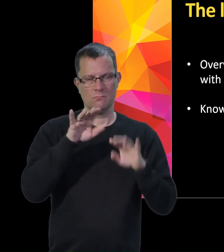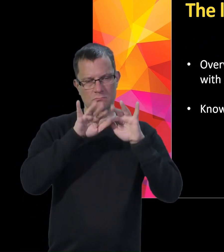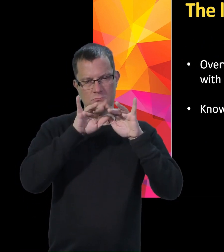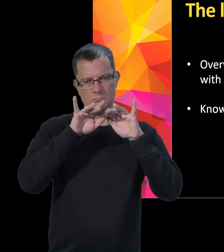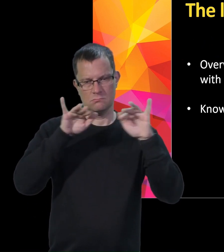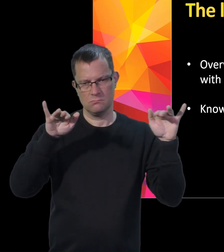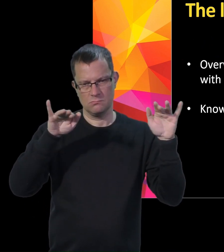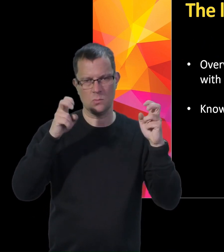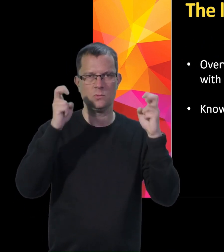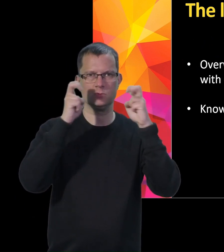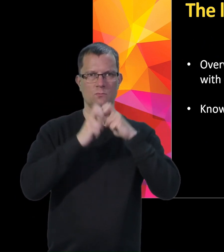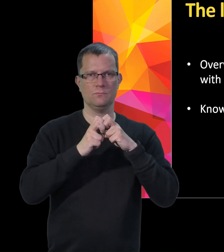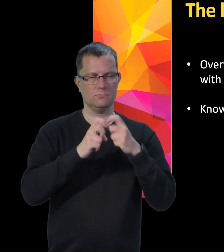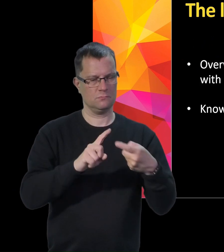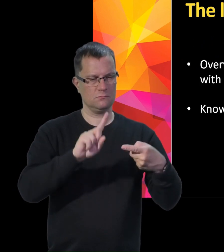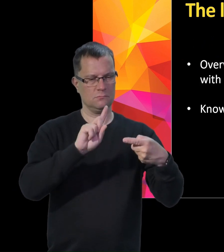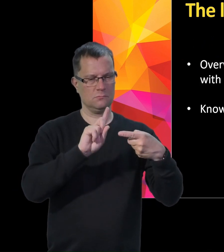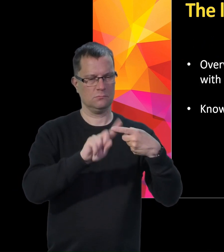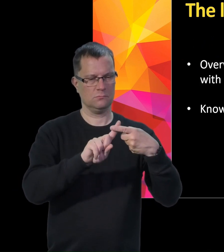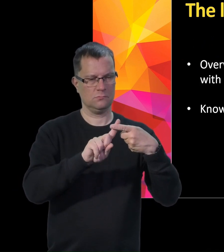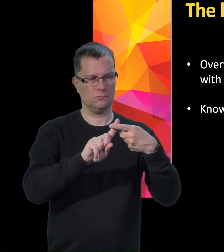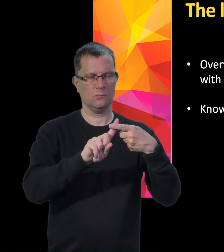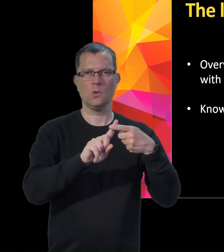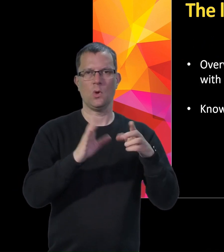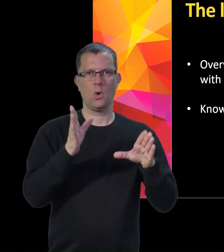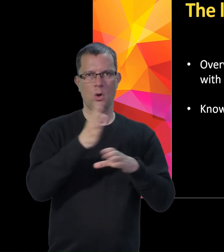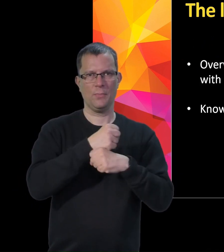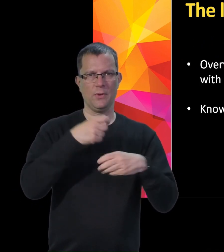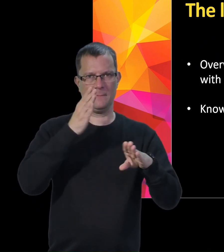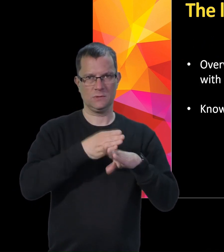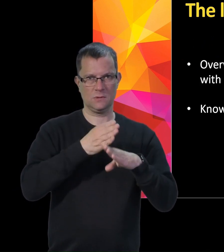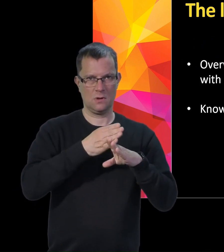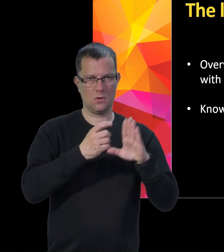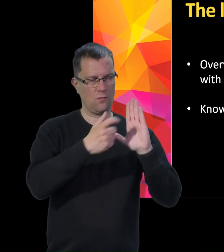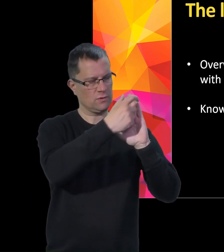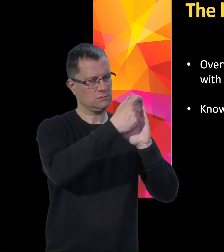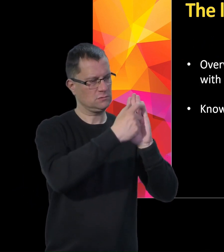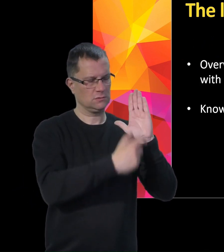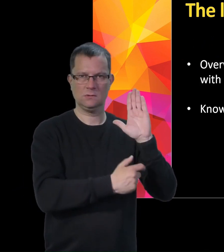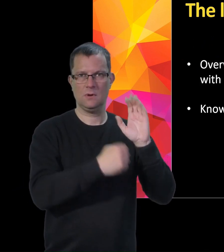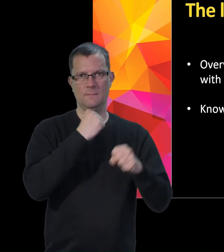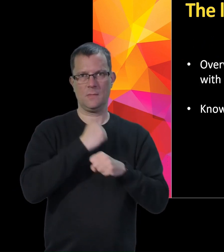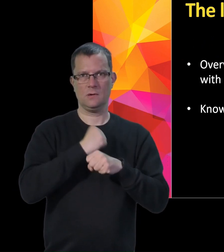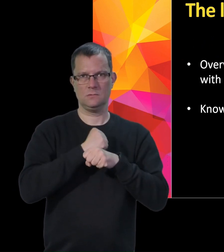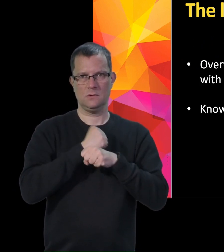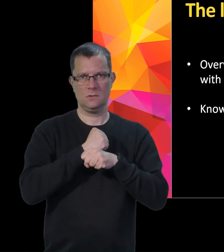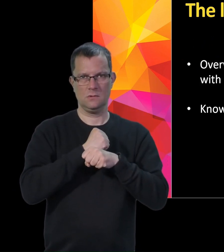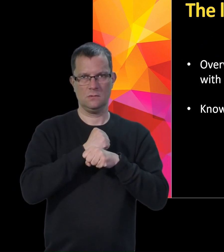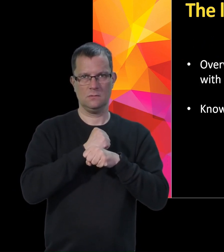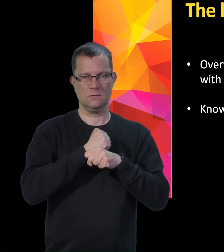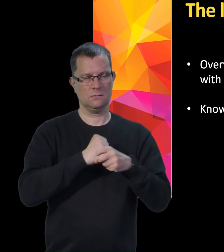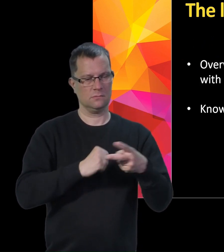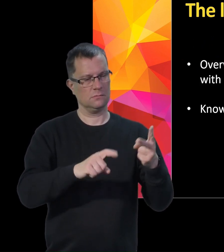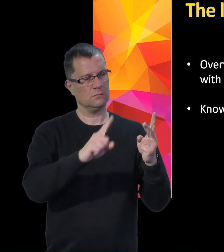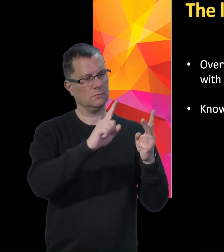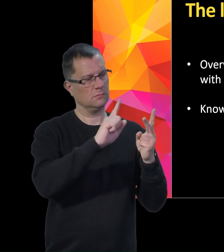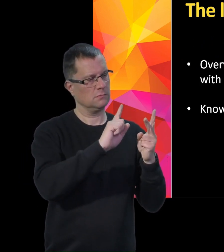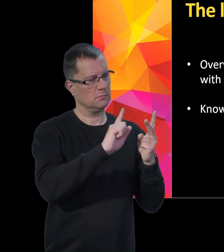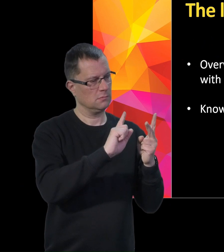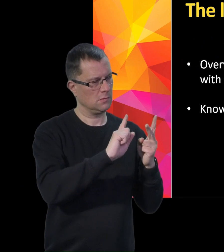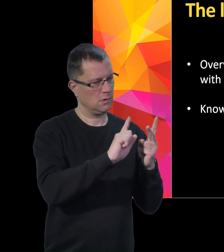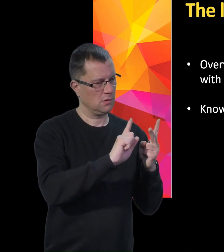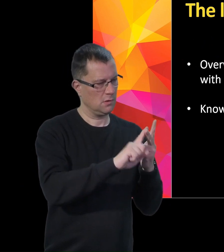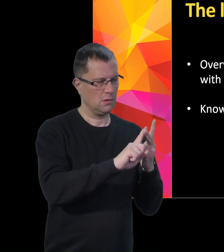parts. One part was to make a list of available assistive products. Another part